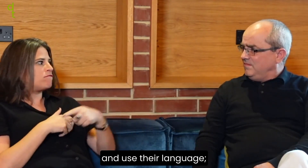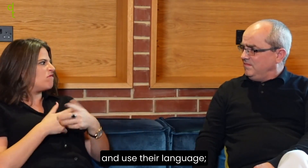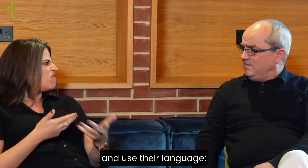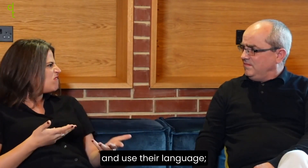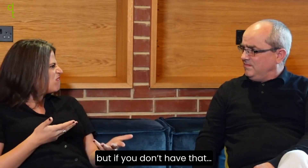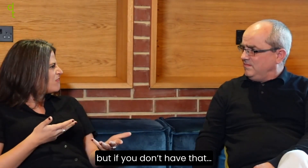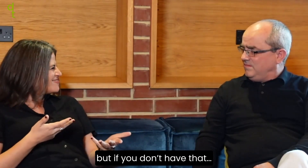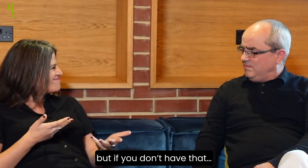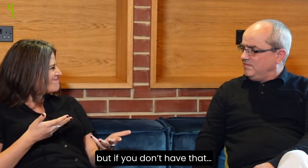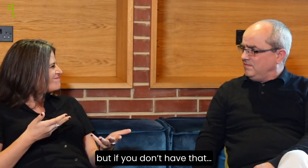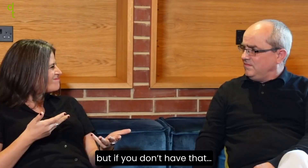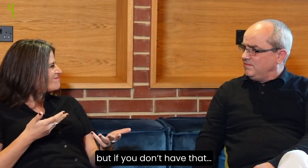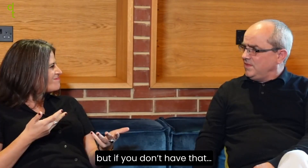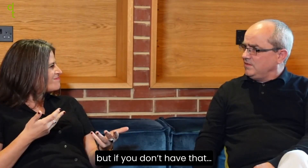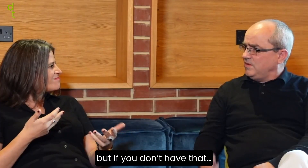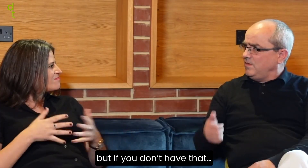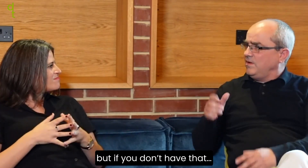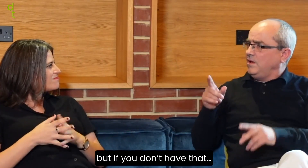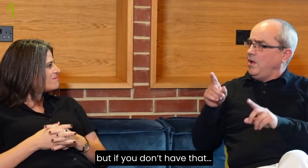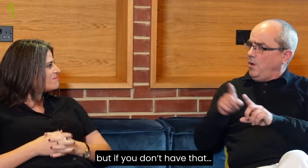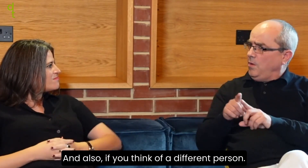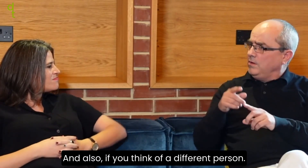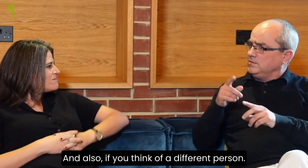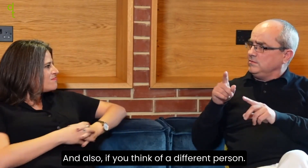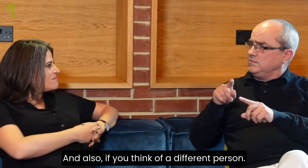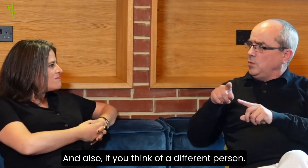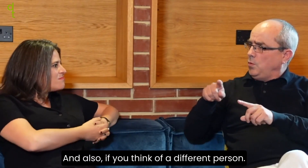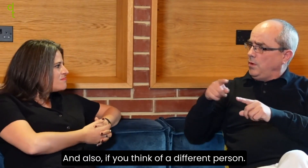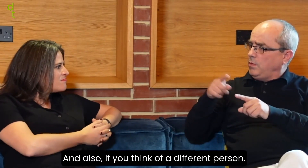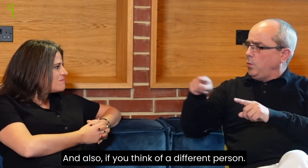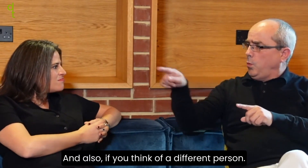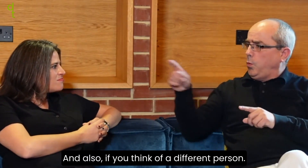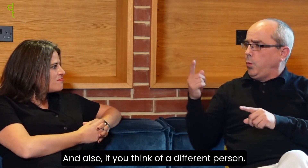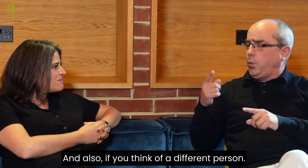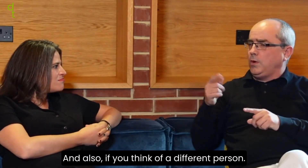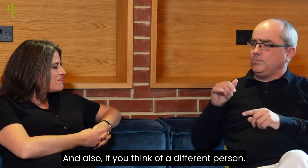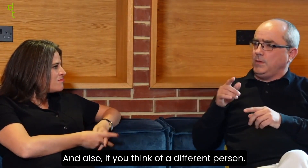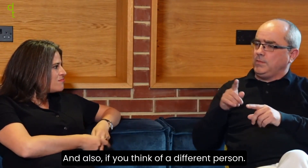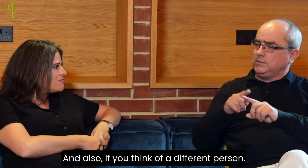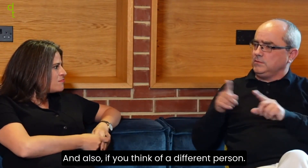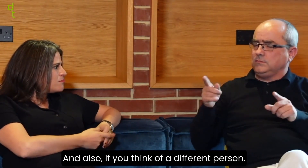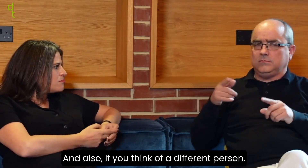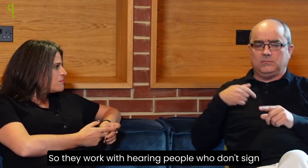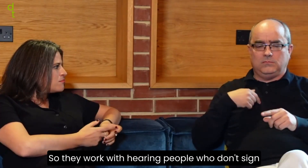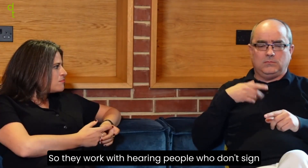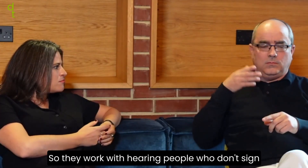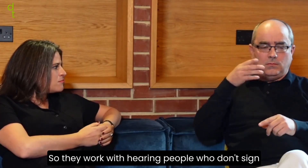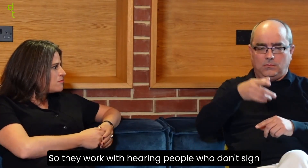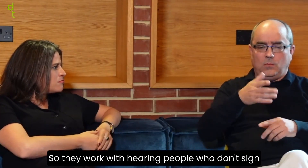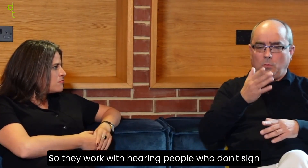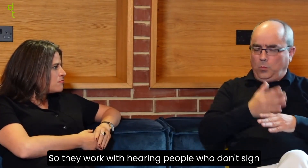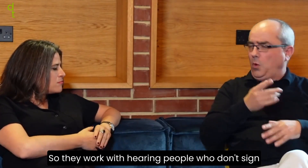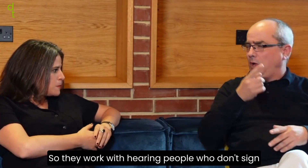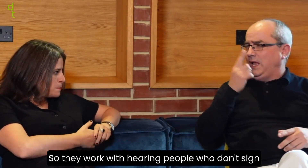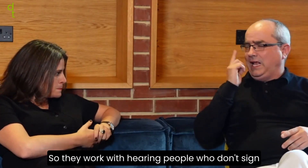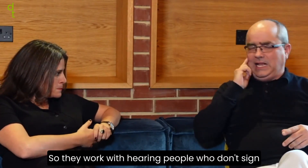their language, but if you don't have that, And also, if you think of a different person, so they work with hearing